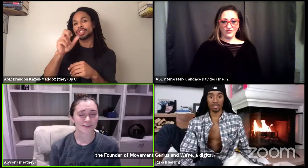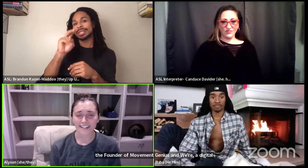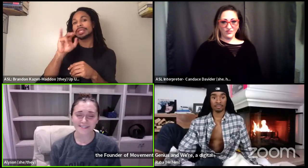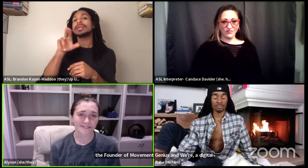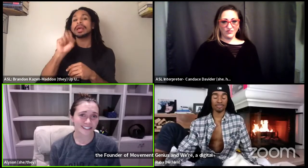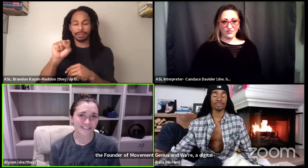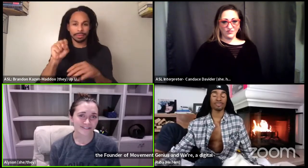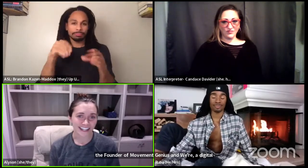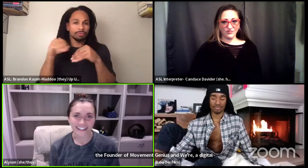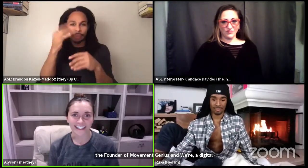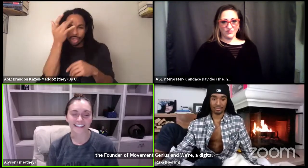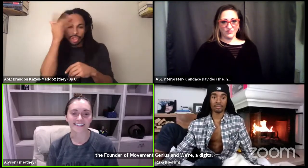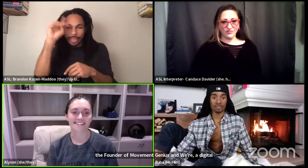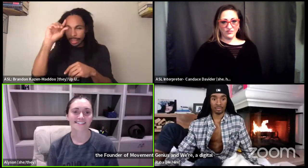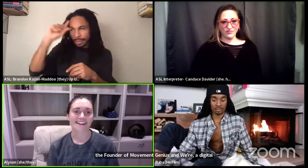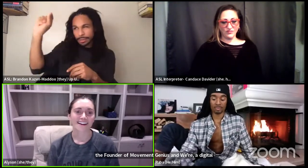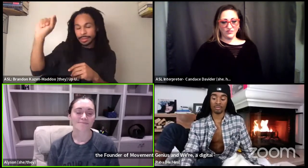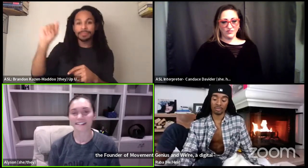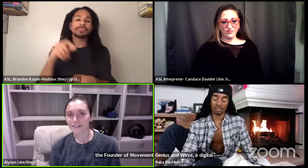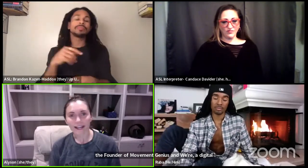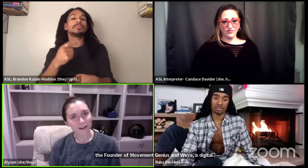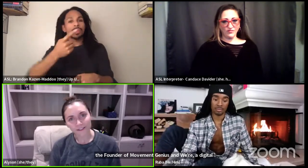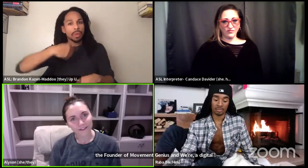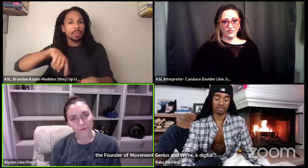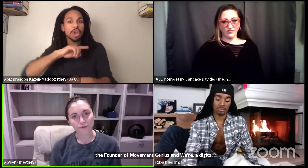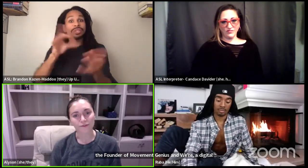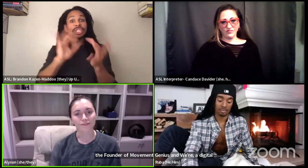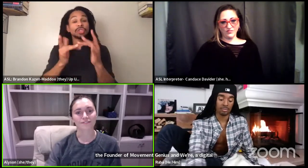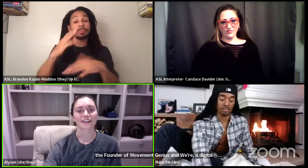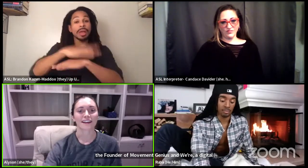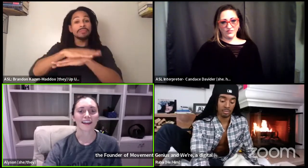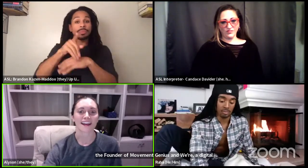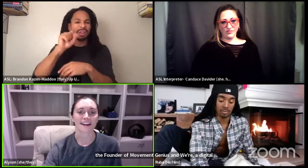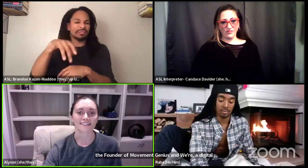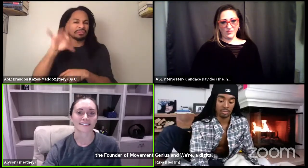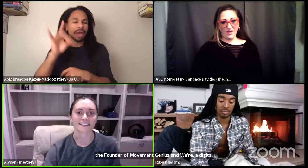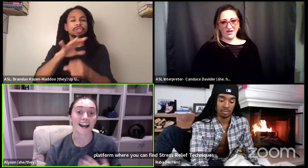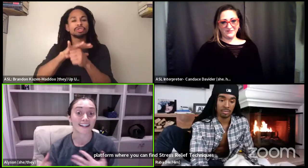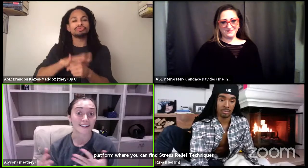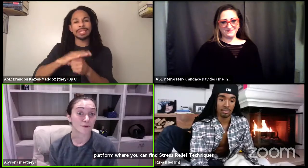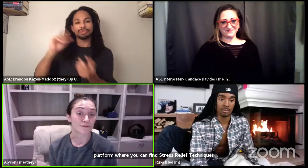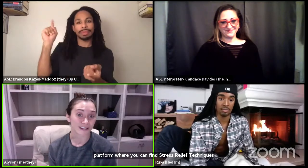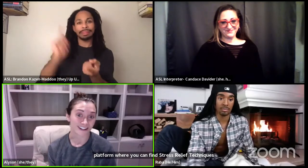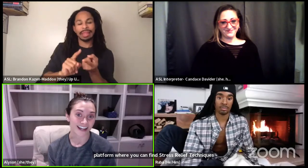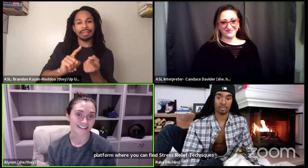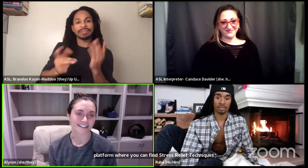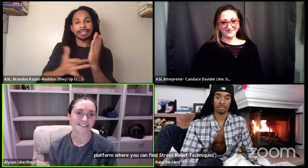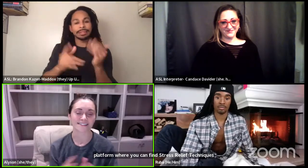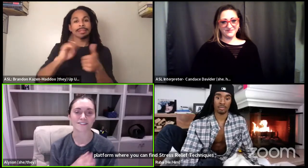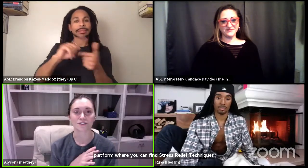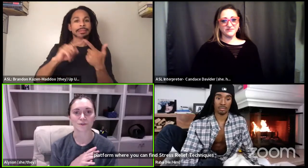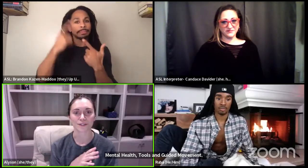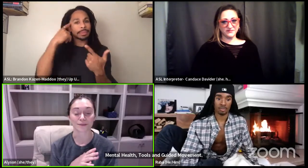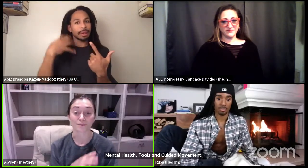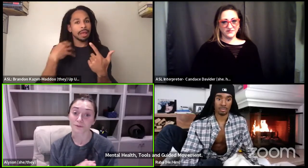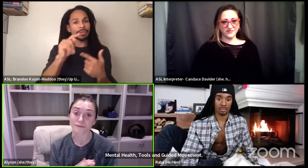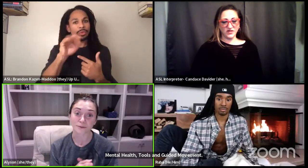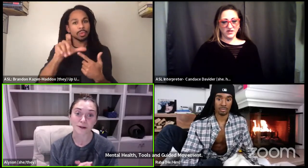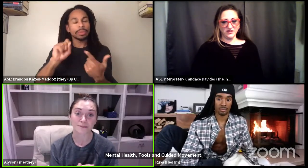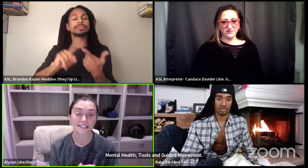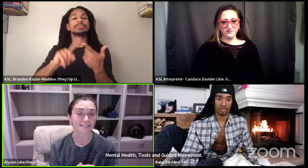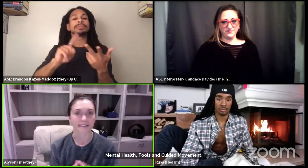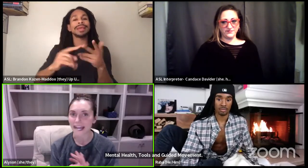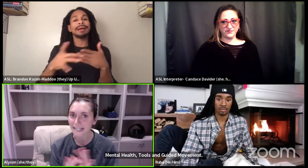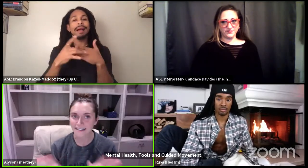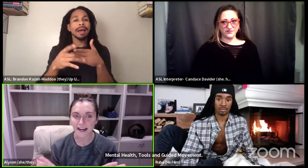find stress relief techniques, mental health tools, and guided movement classes to improve